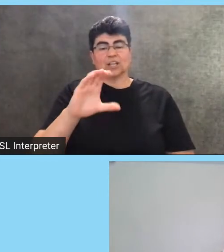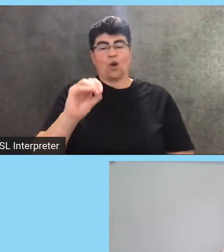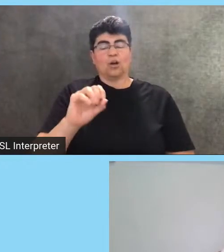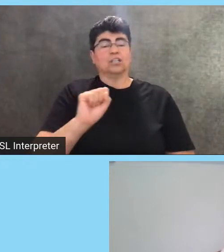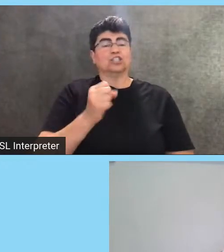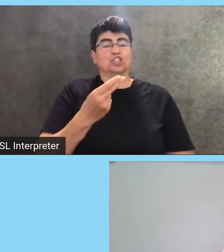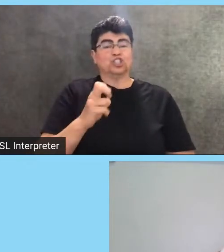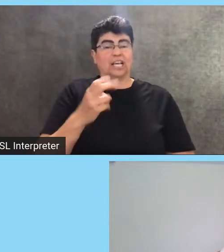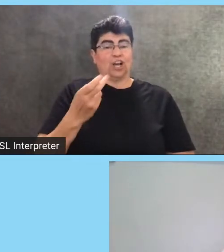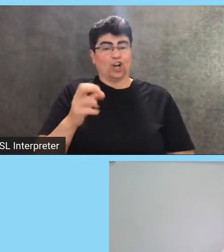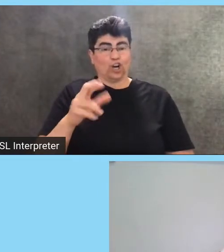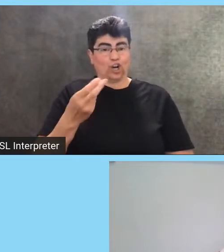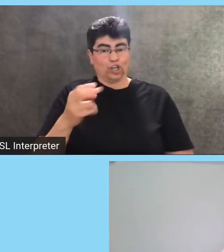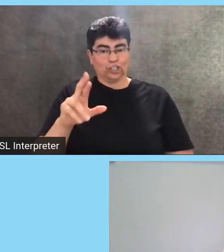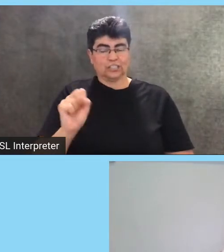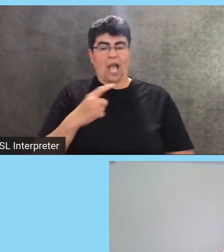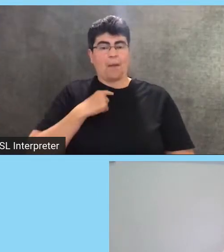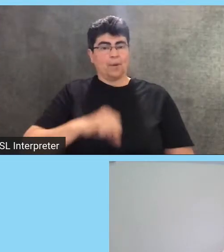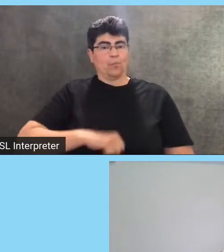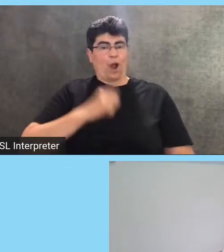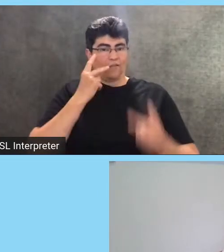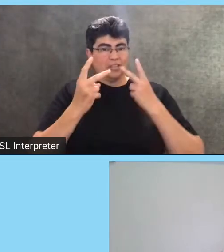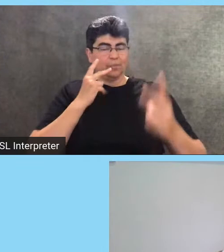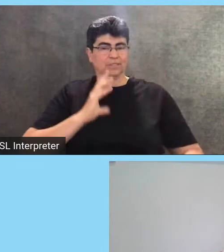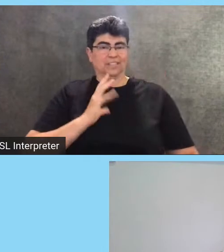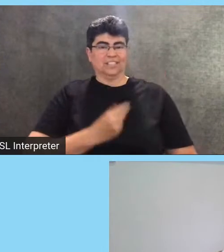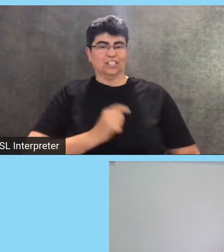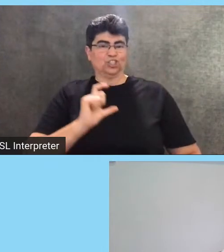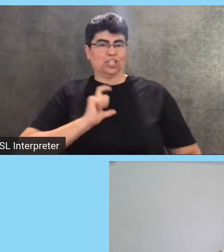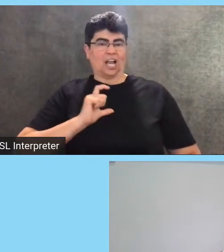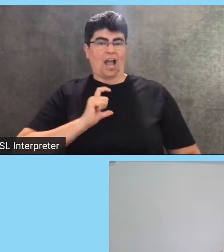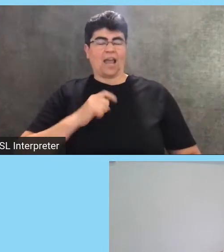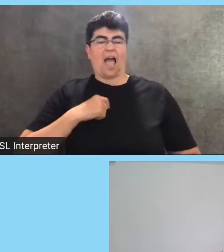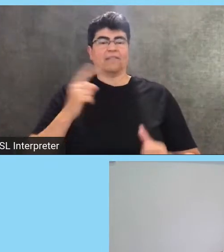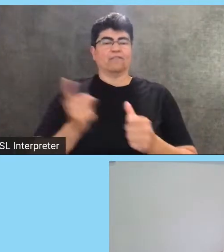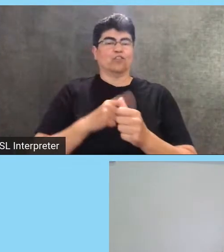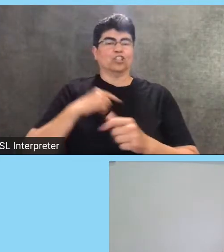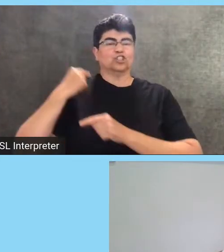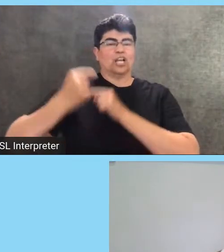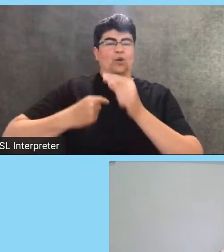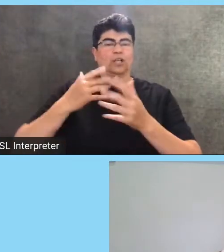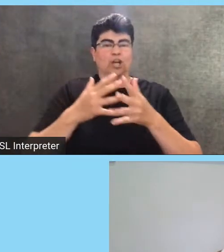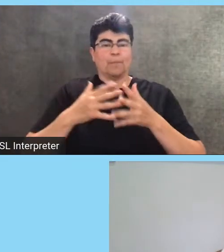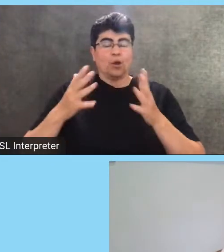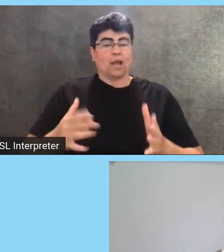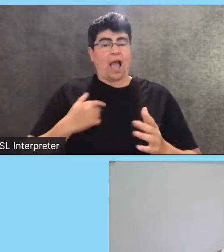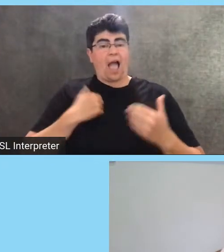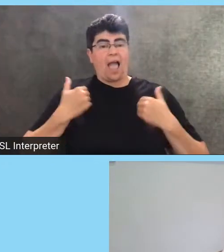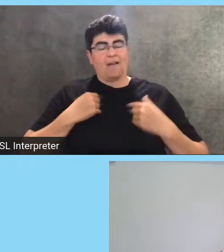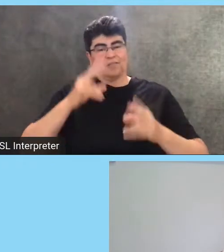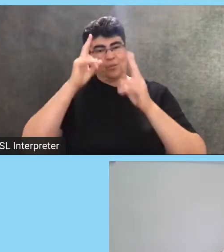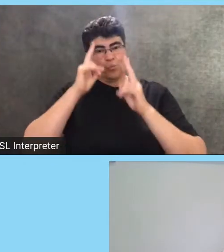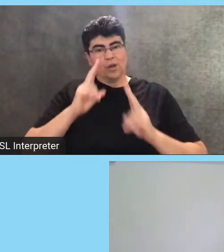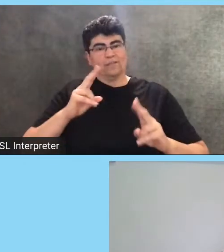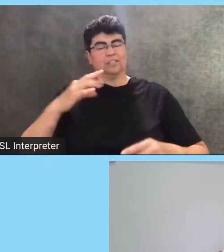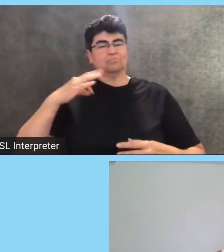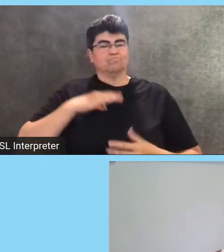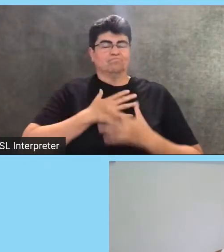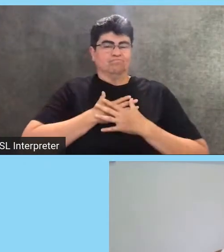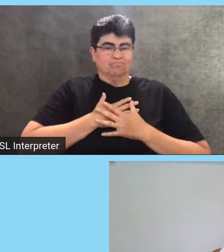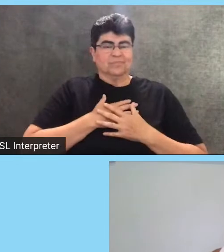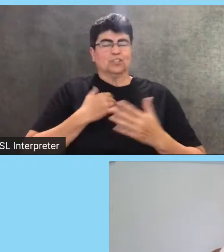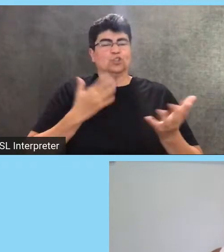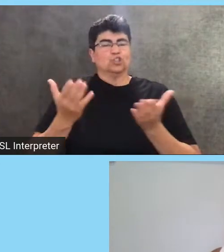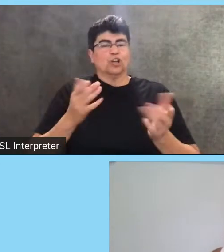hers. I'm a proud, visible, transgender Chicana and first-generation American. I have the privilege and honor in serving as